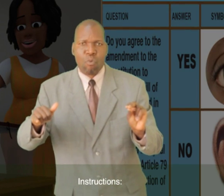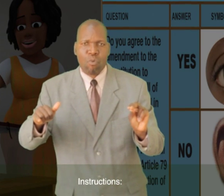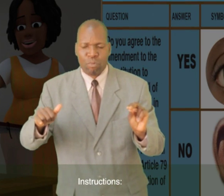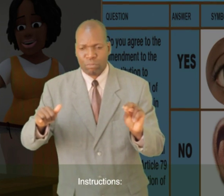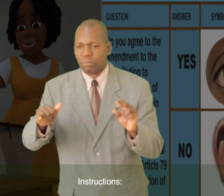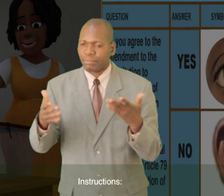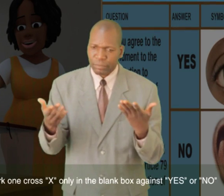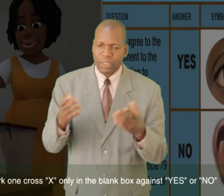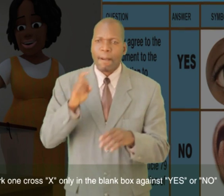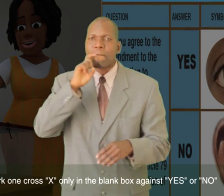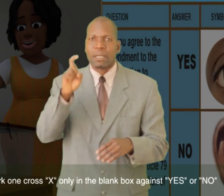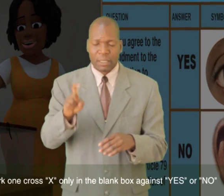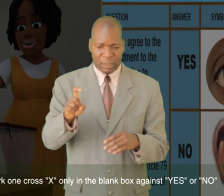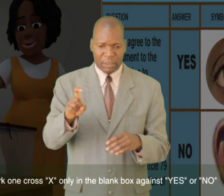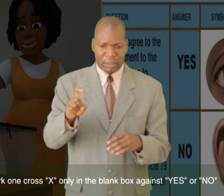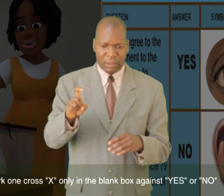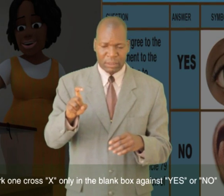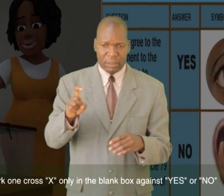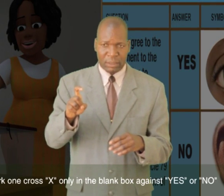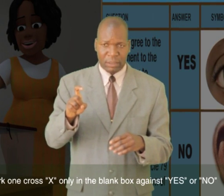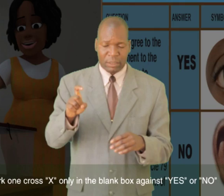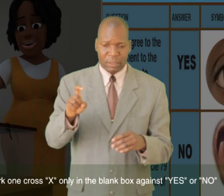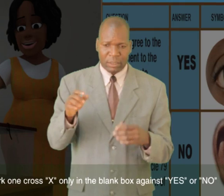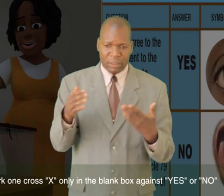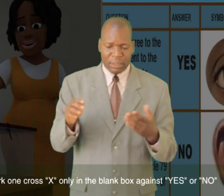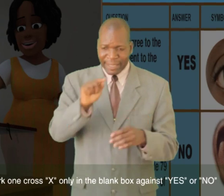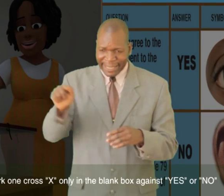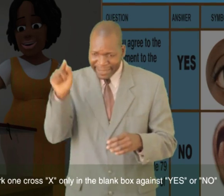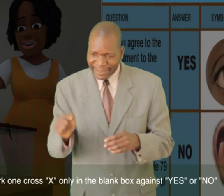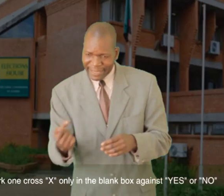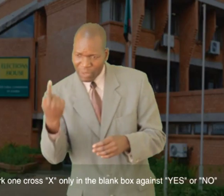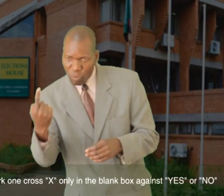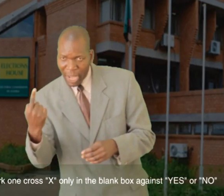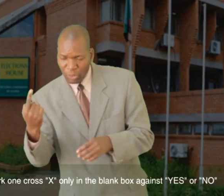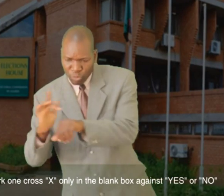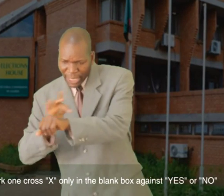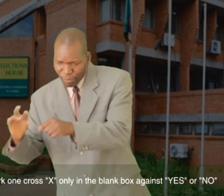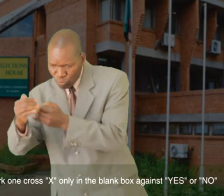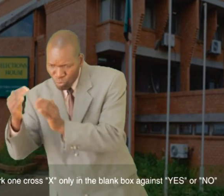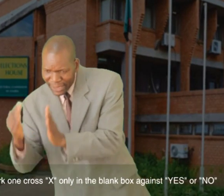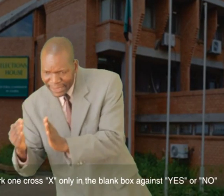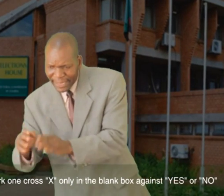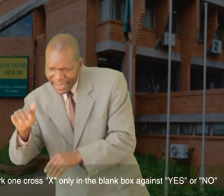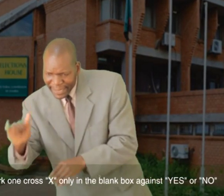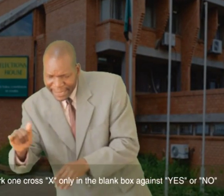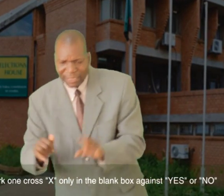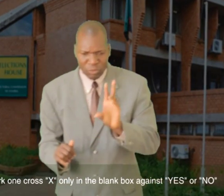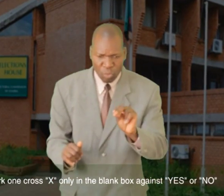Instructions. Mark one cross X only in the blank box against yes or no.